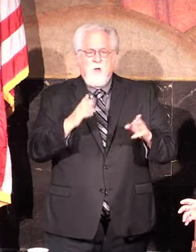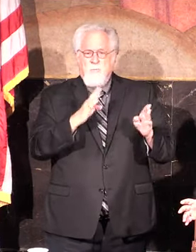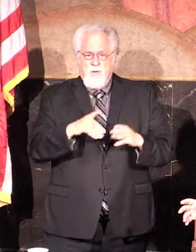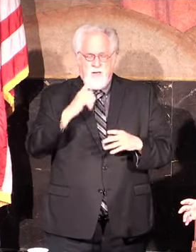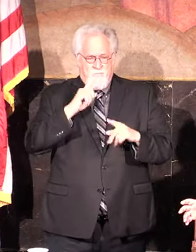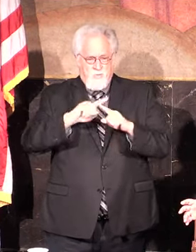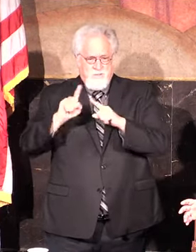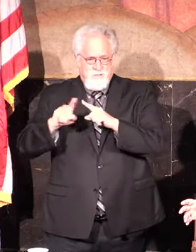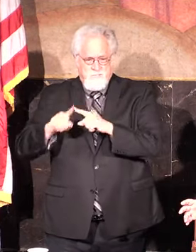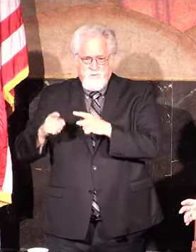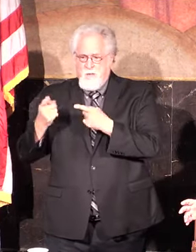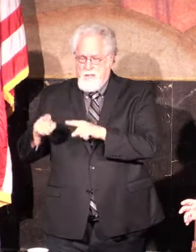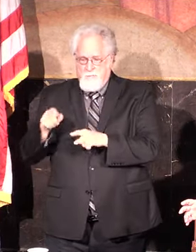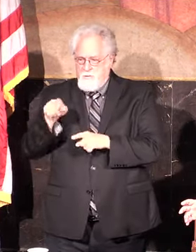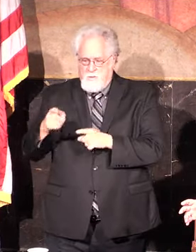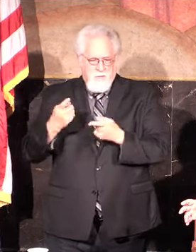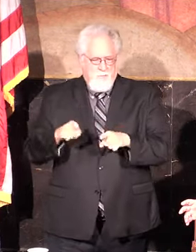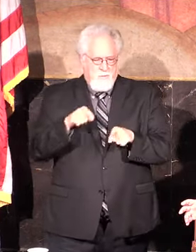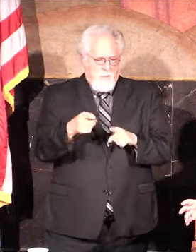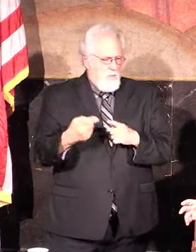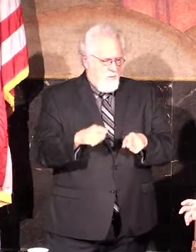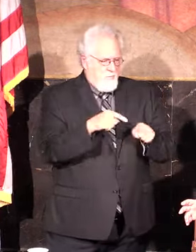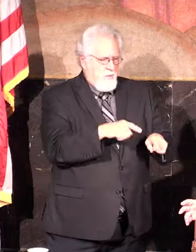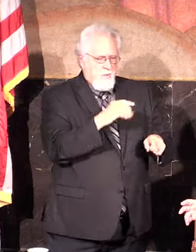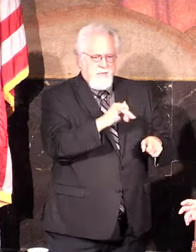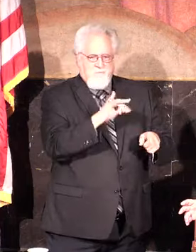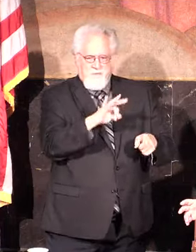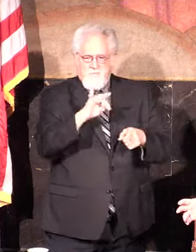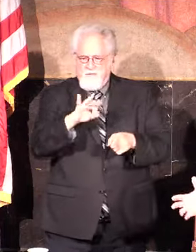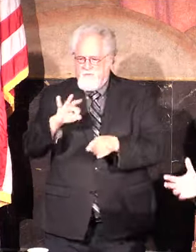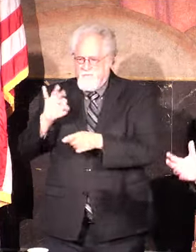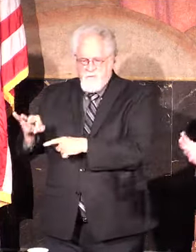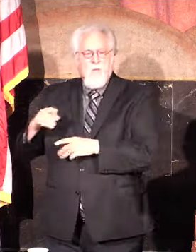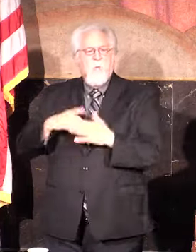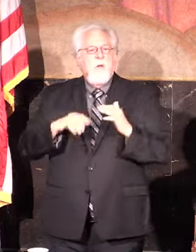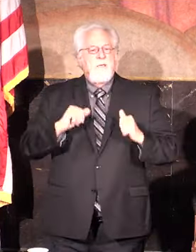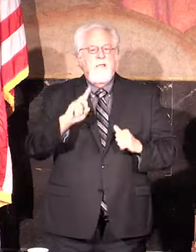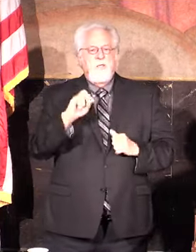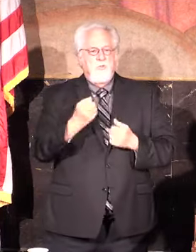contingencies as to what they will be able to do safely in terms of